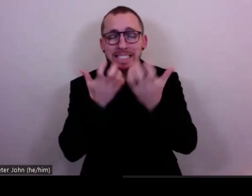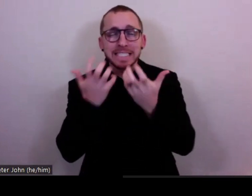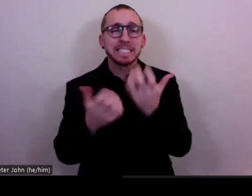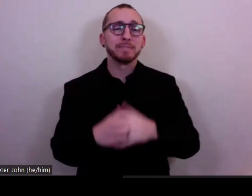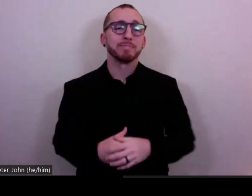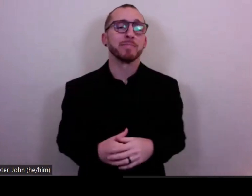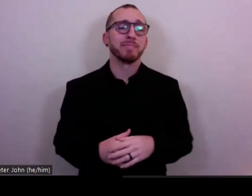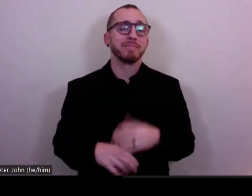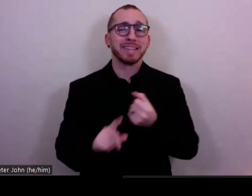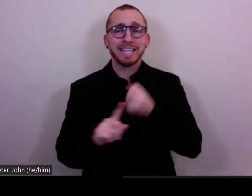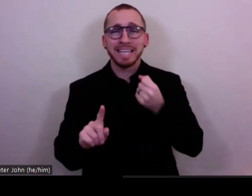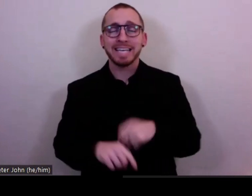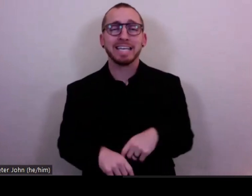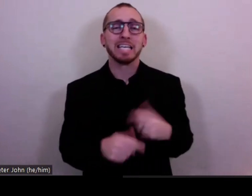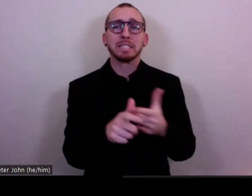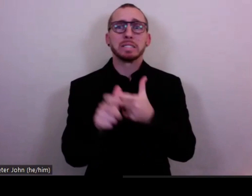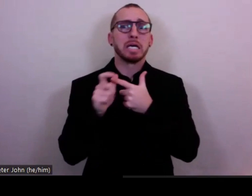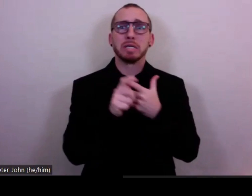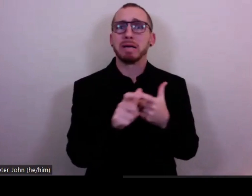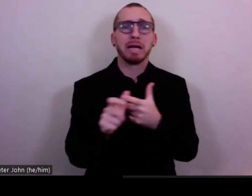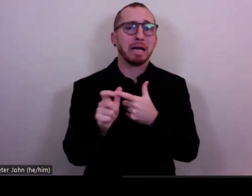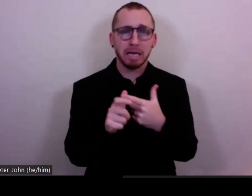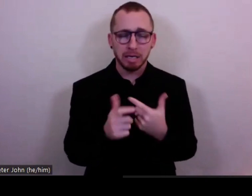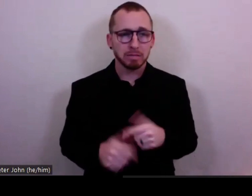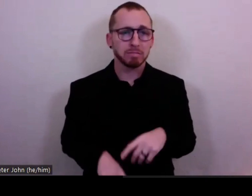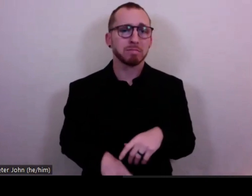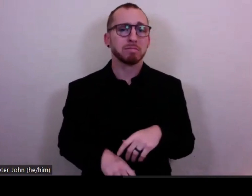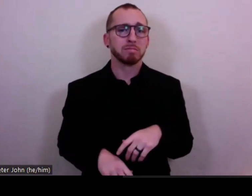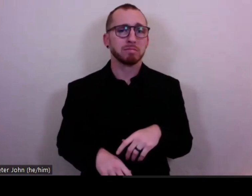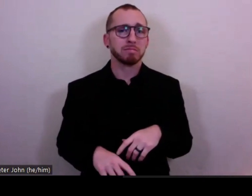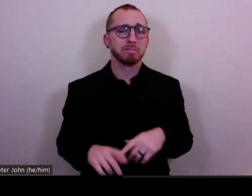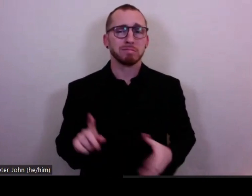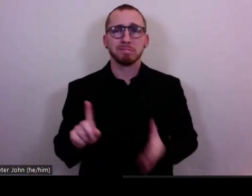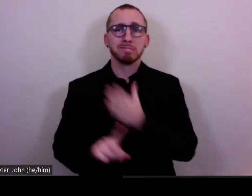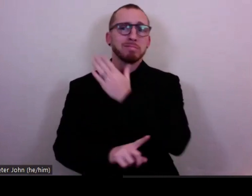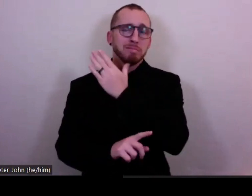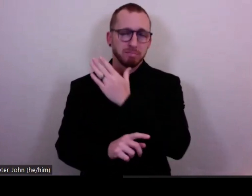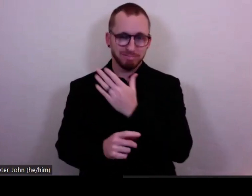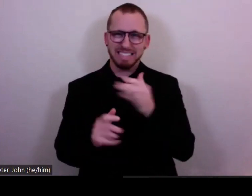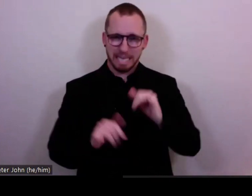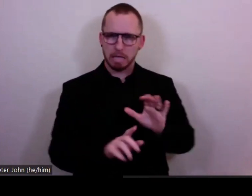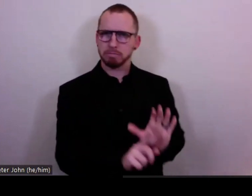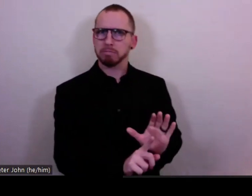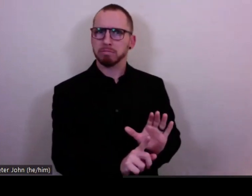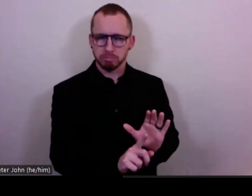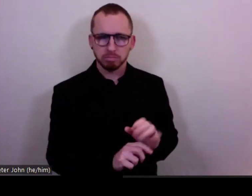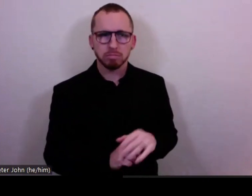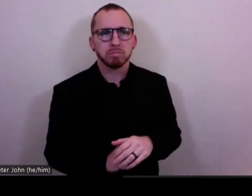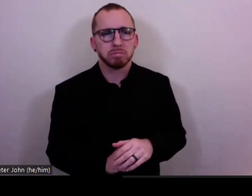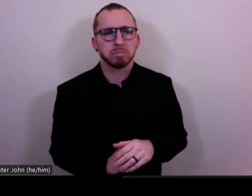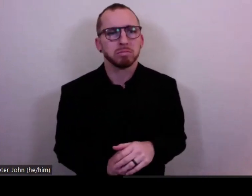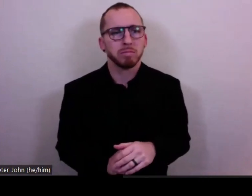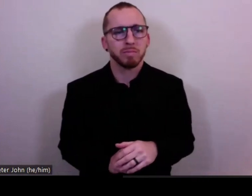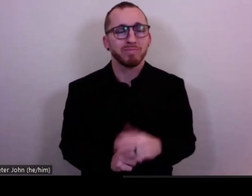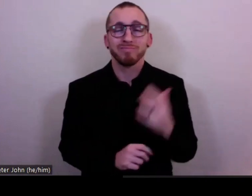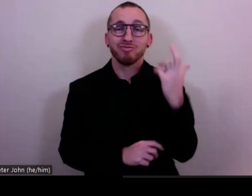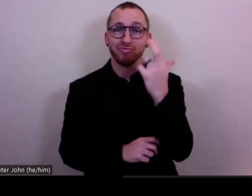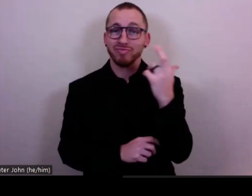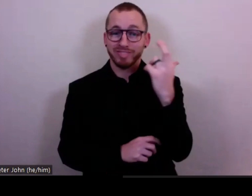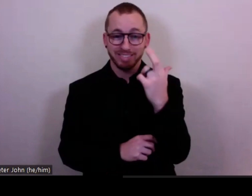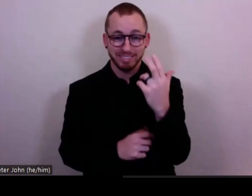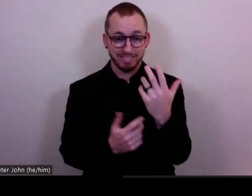the hitting, the biting. Biting is a big one, and usually in childcare, that's the one that's going to get called because you're puncturing